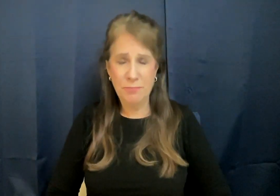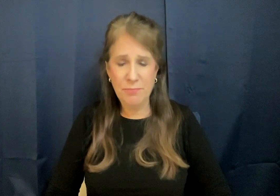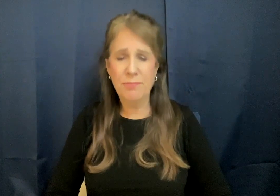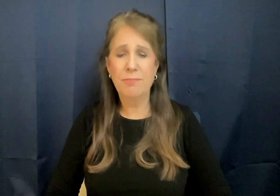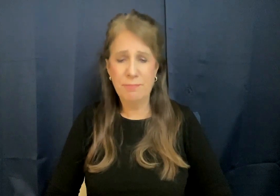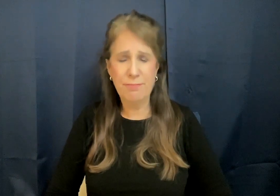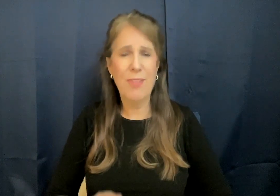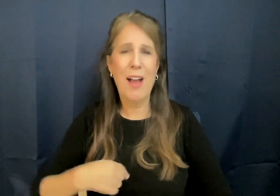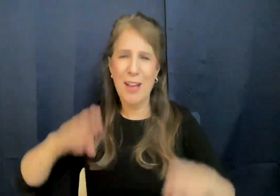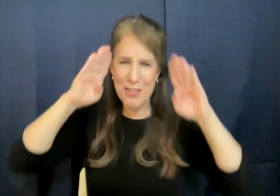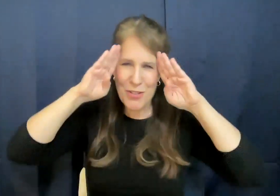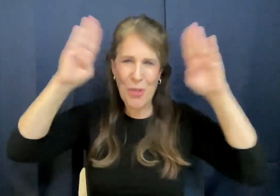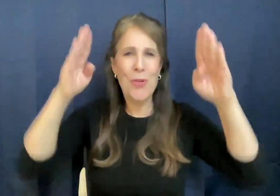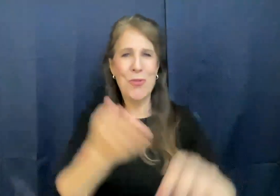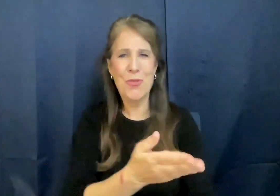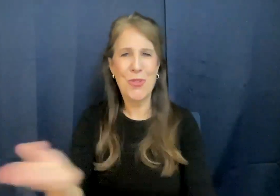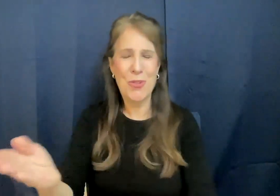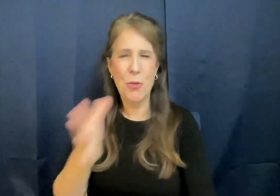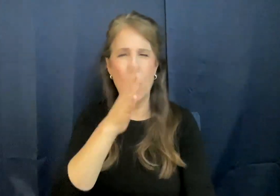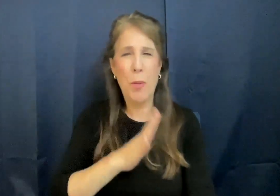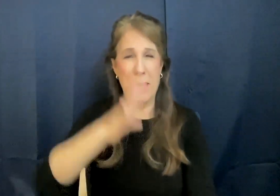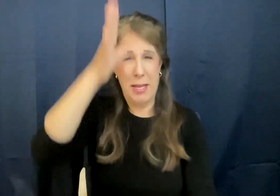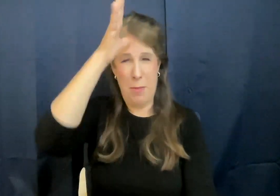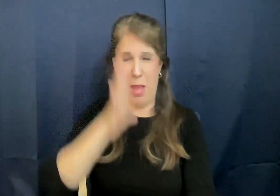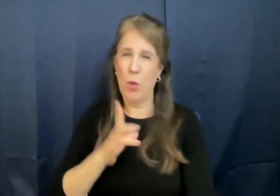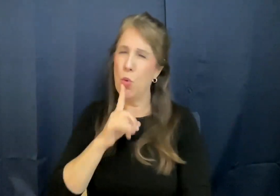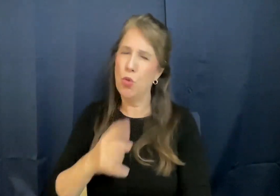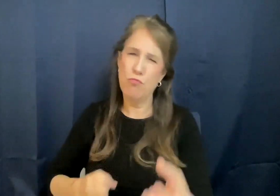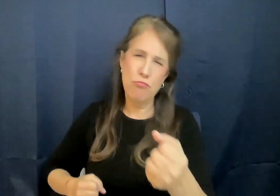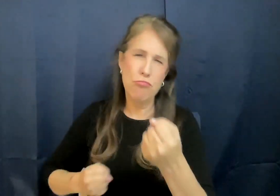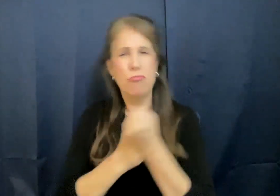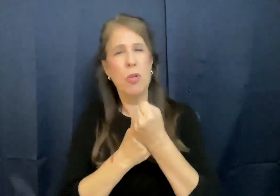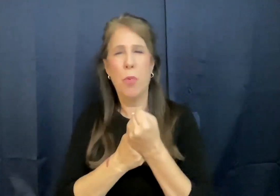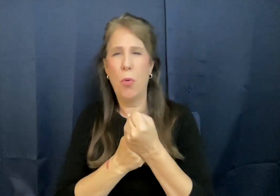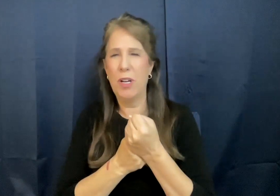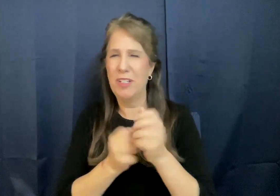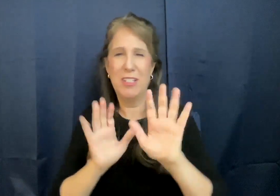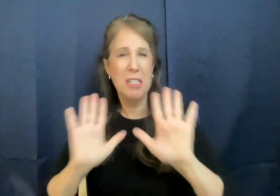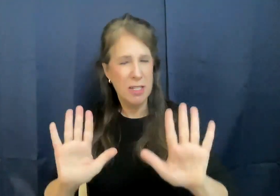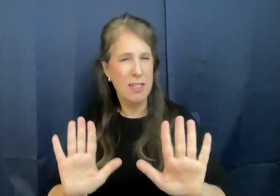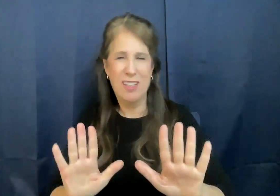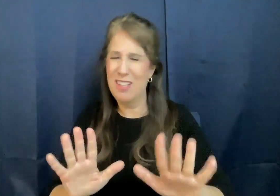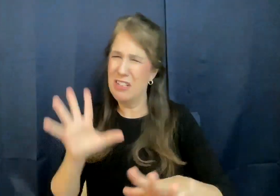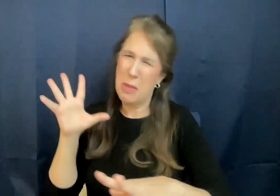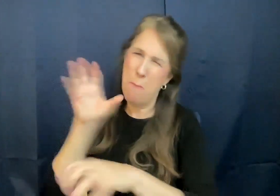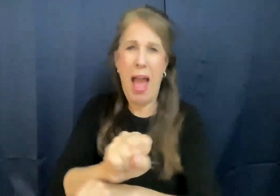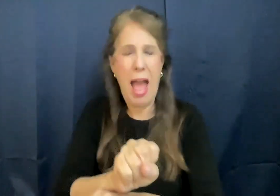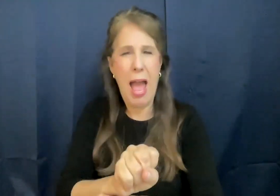I salute you, the women and men who stand up to massive hatred and pressure in the community or on